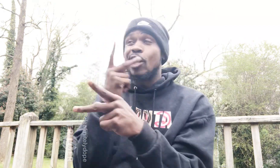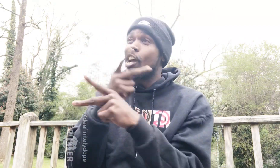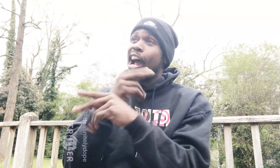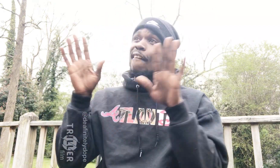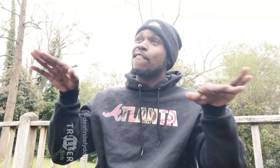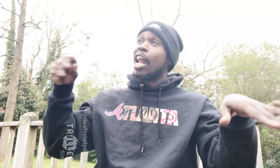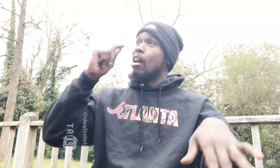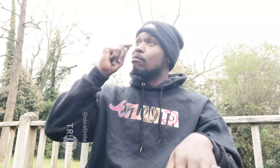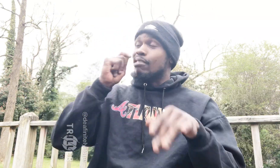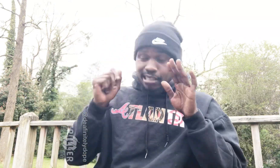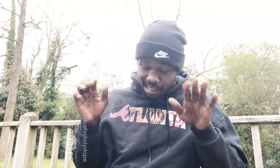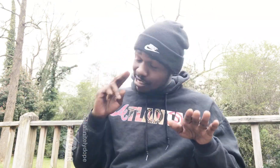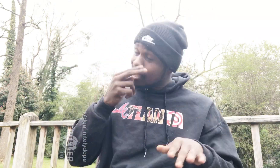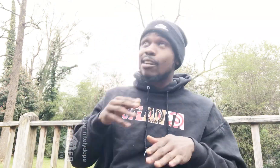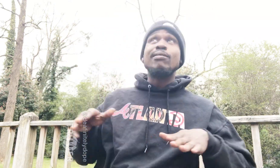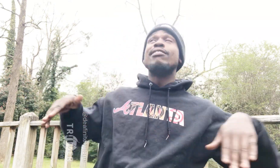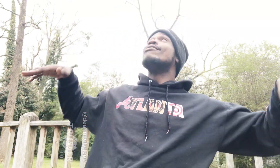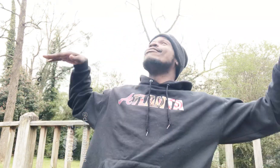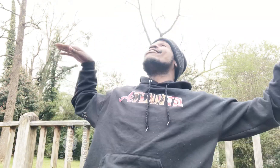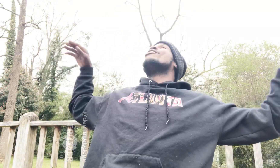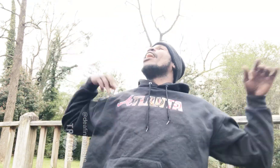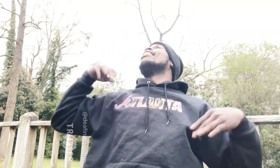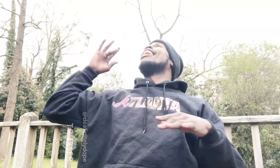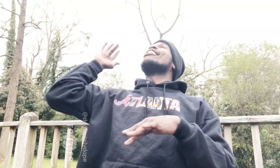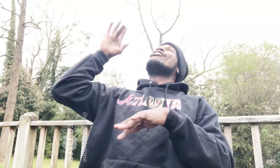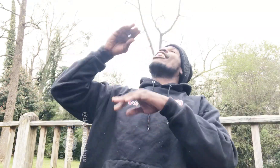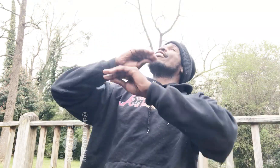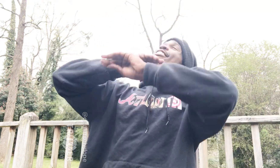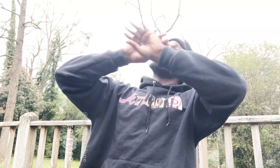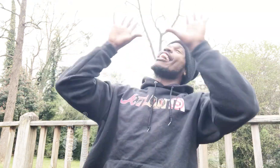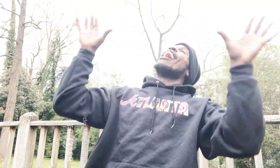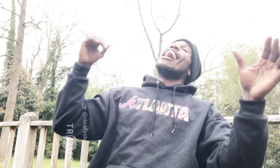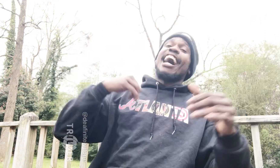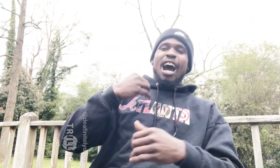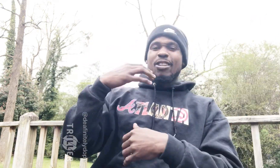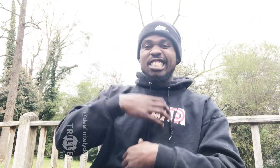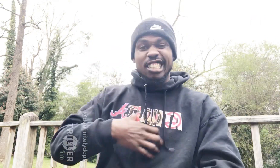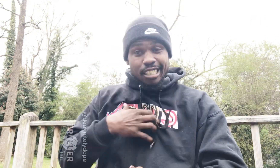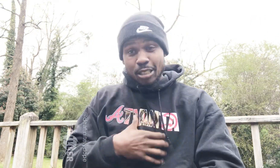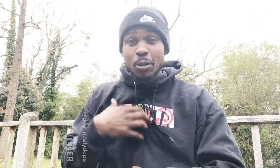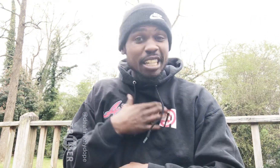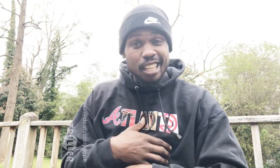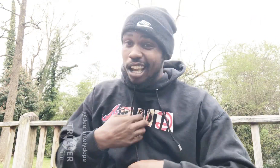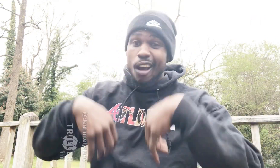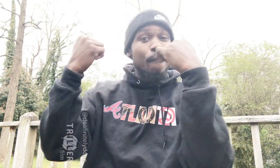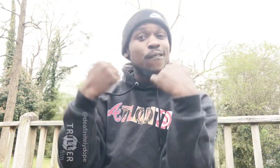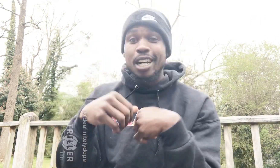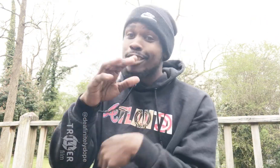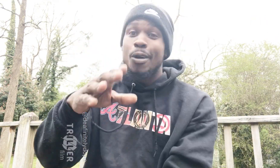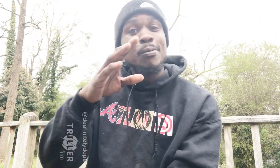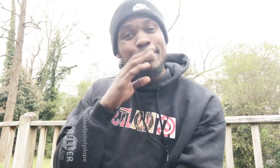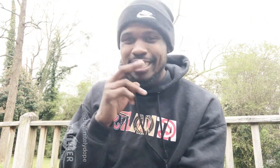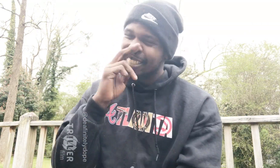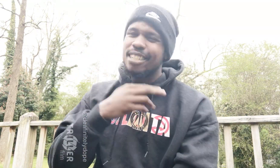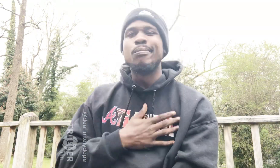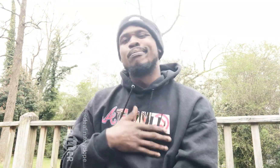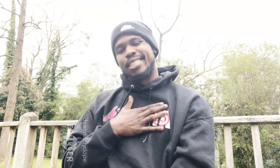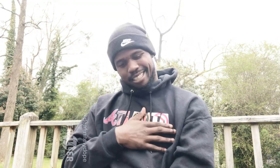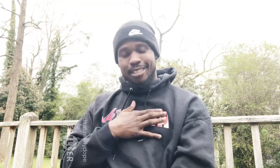out flying. Nigga, how high? So high that I could touch the sky. How sick? So sick that I could fuck your bitch. Nigga, please, my